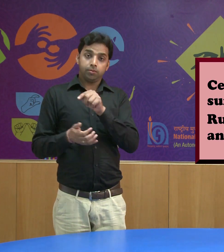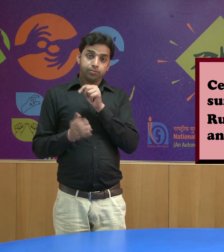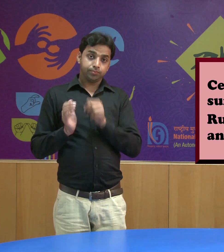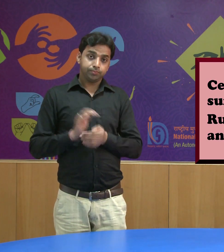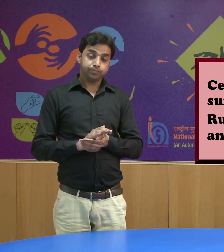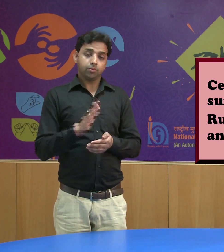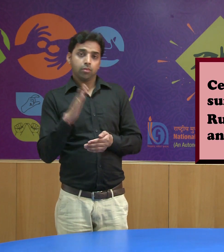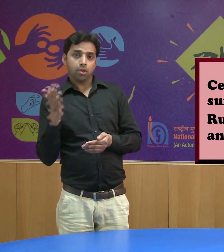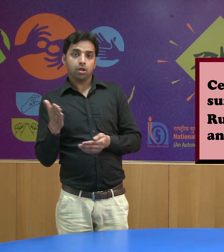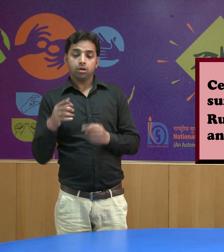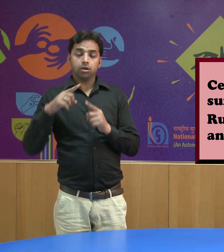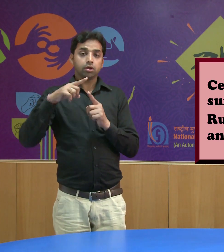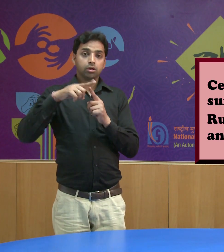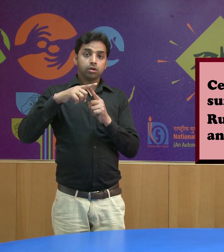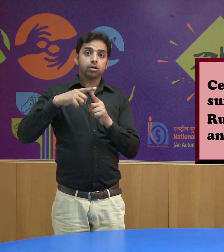and Tibet.